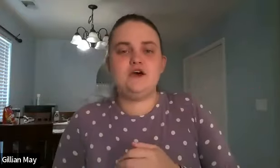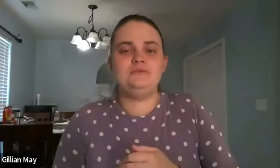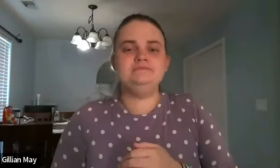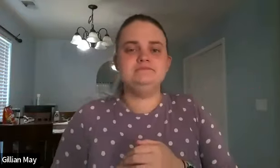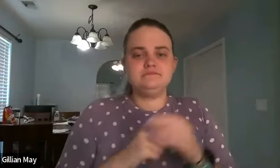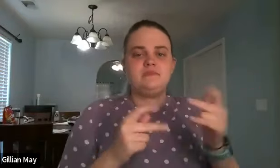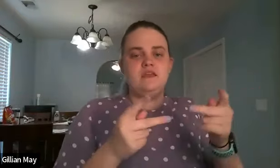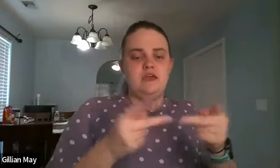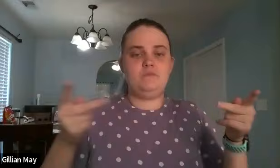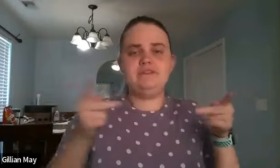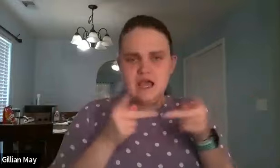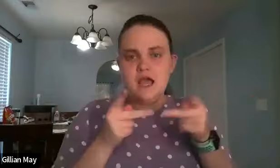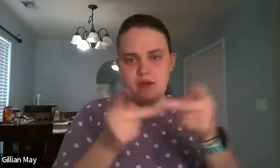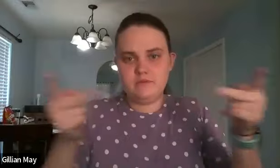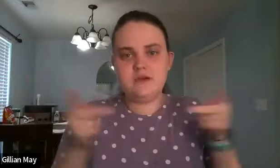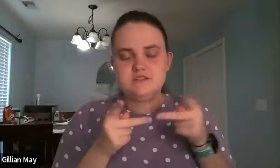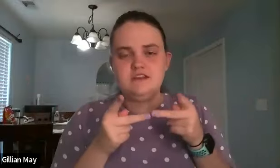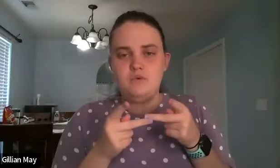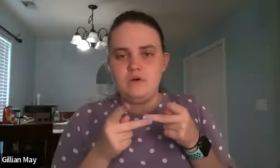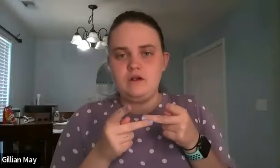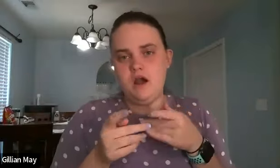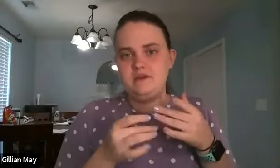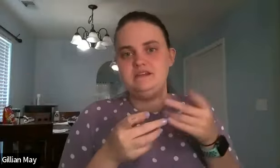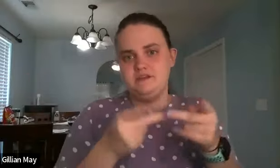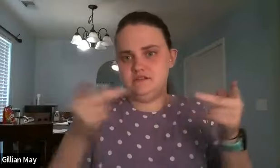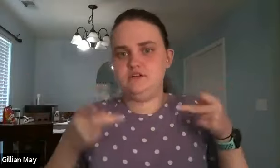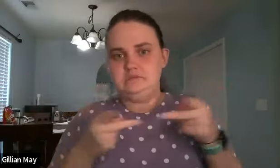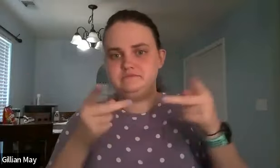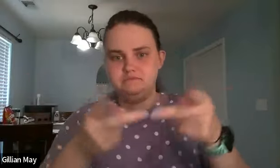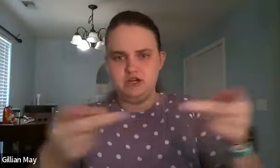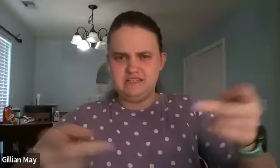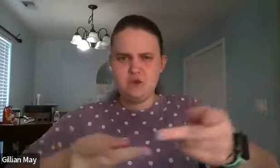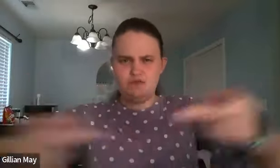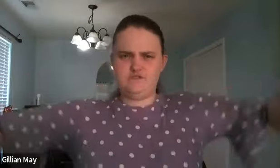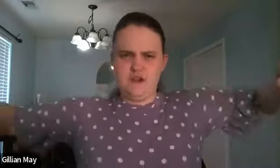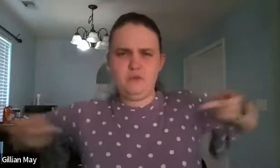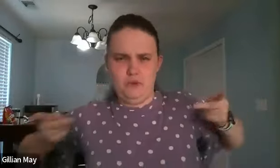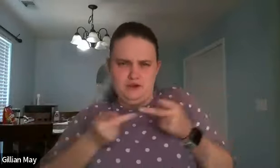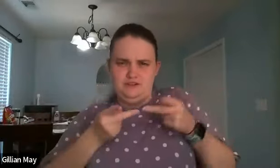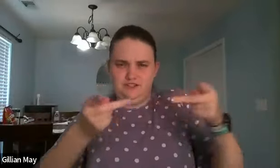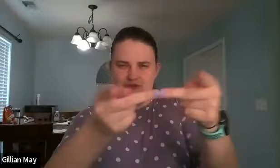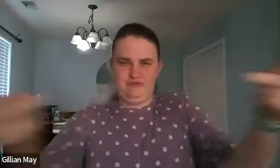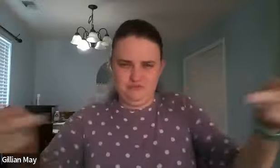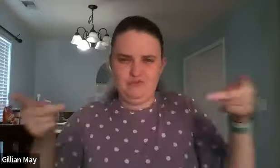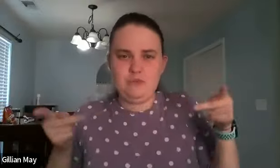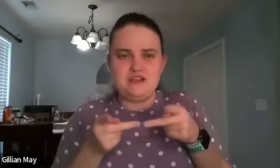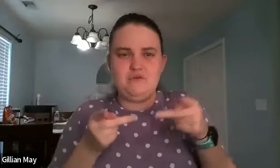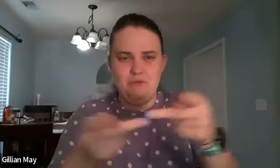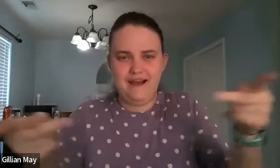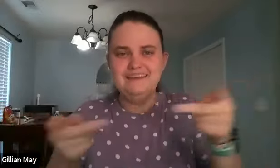So, and with time, that one becomes kind of more common and feels a little better, because I know it feels very weird, like almost like a robot.